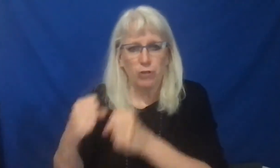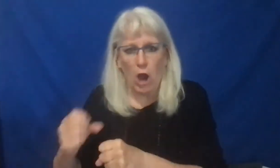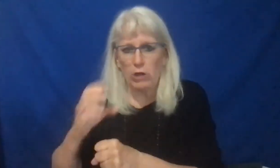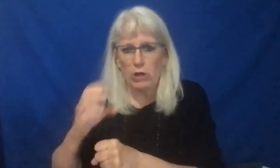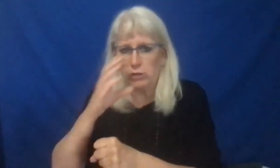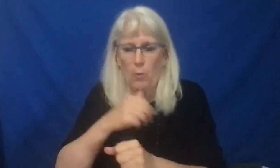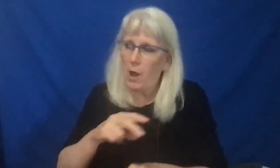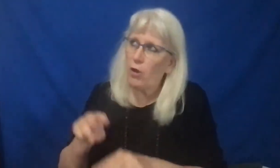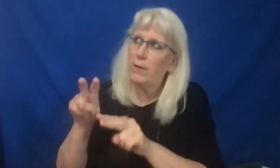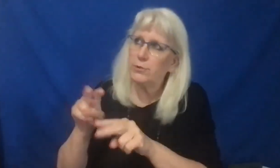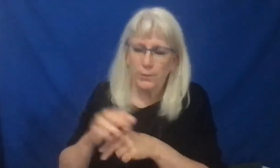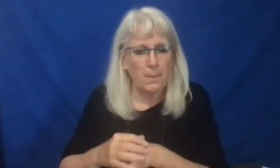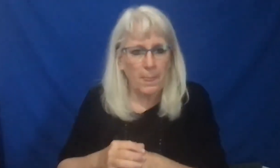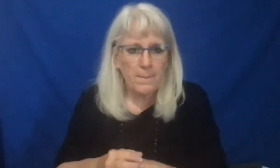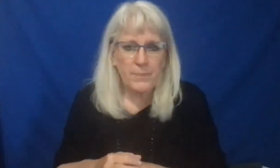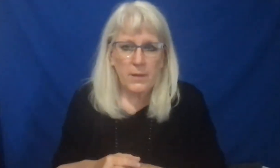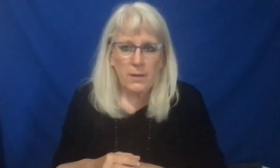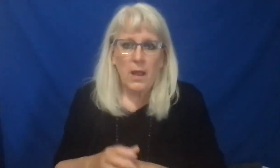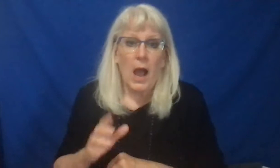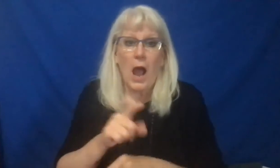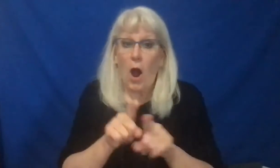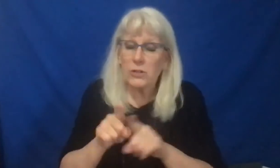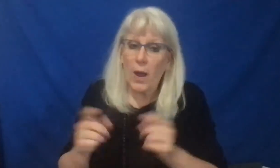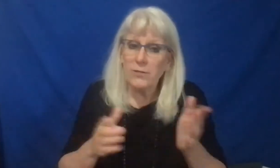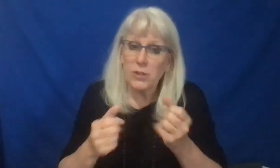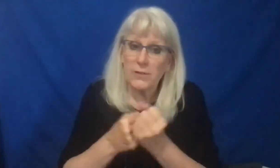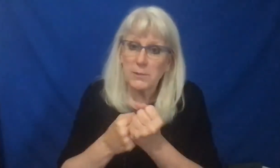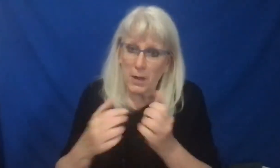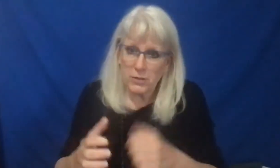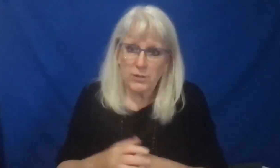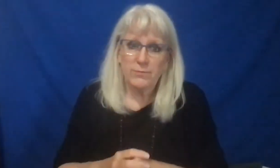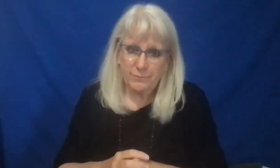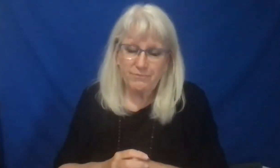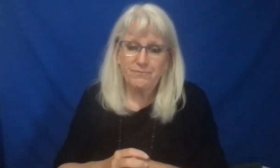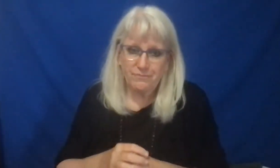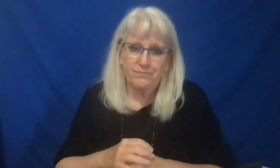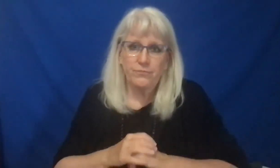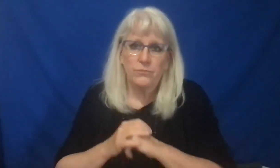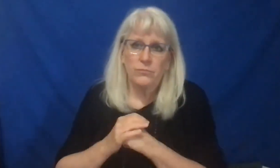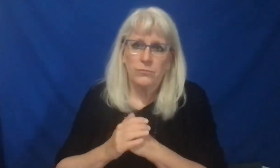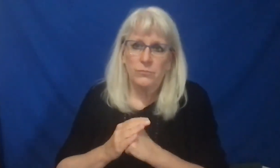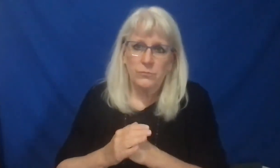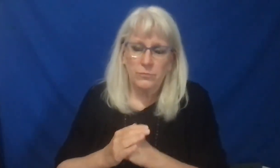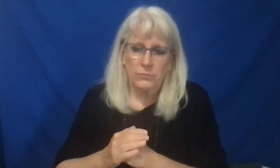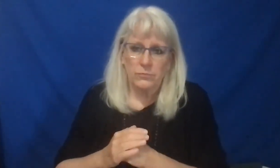also have a service sponsor that I started working the 12 steps with. Excuse me, the 12 concepts with.